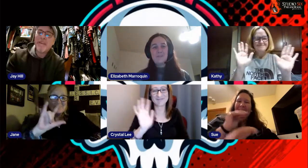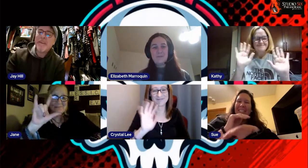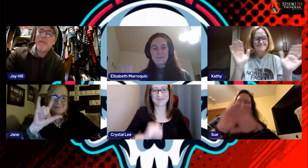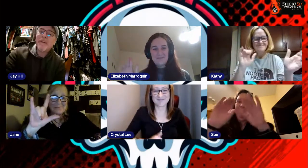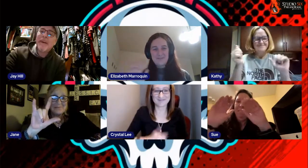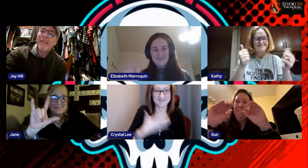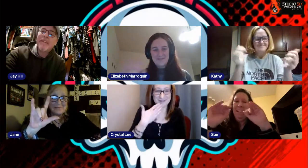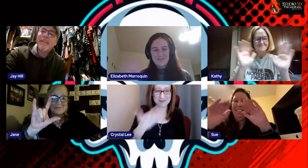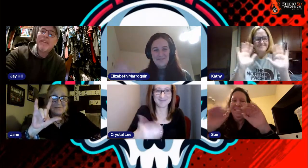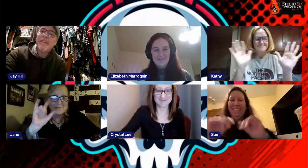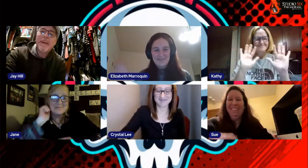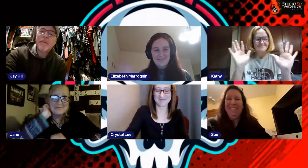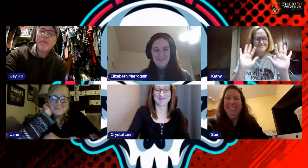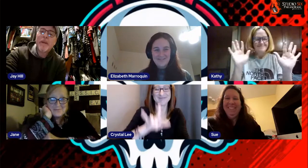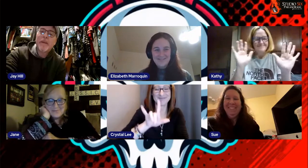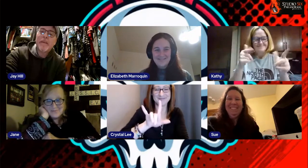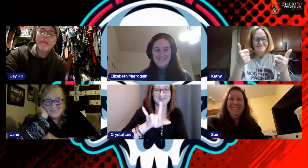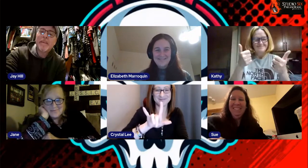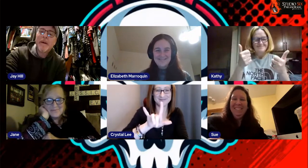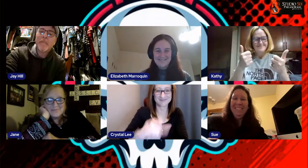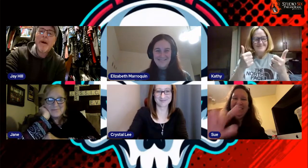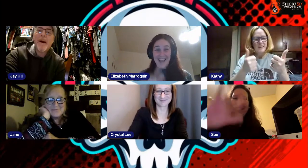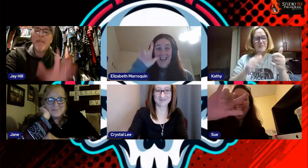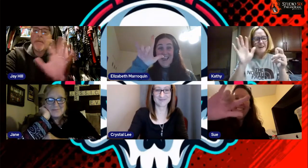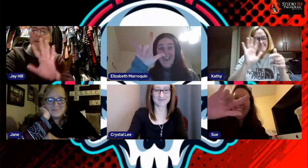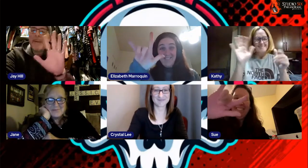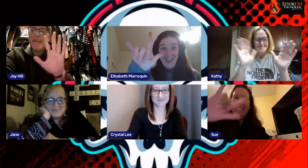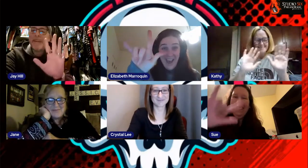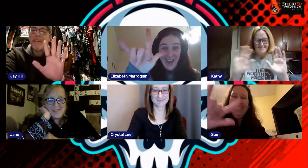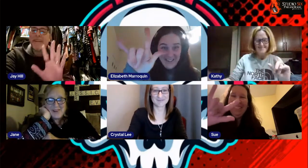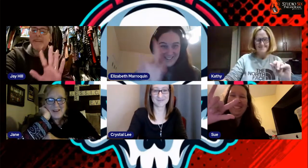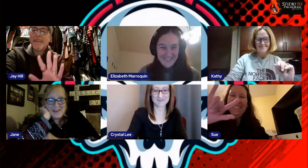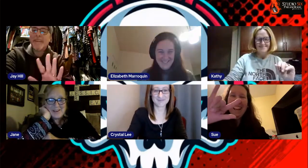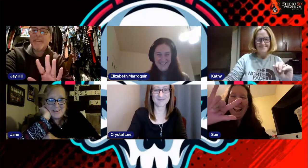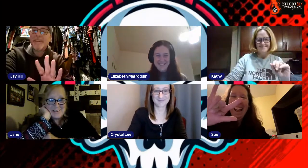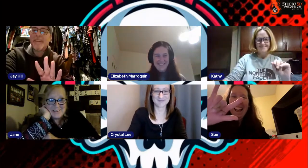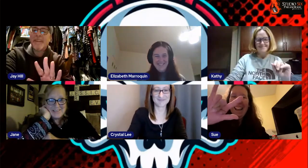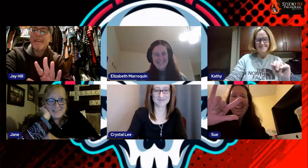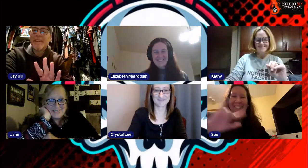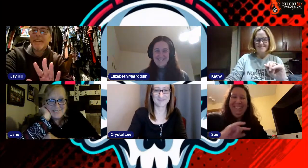Until we see you again next week. Bye, everybody.